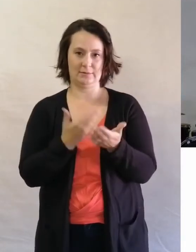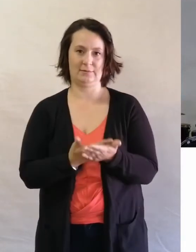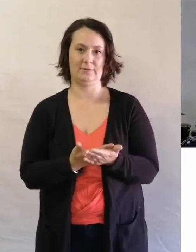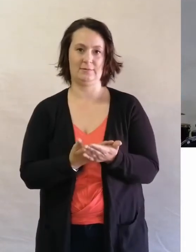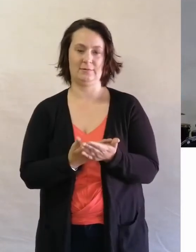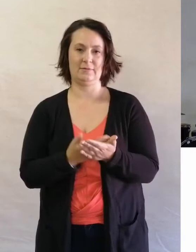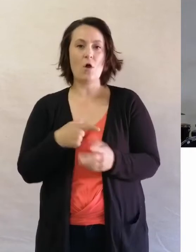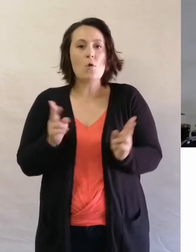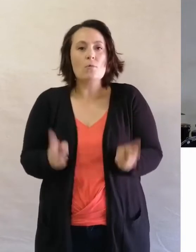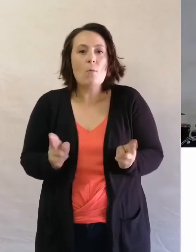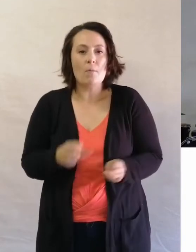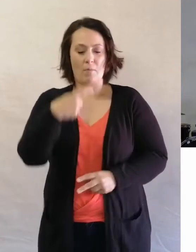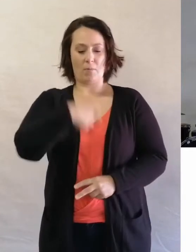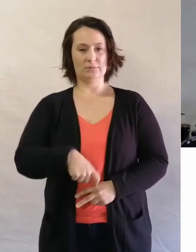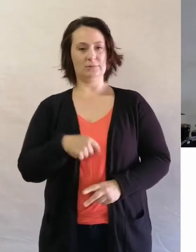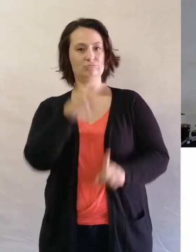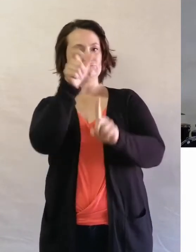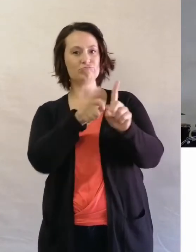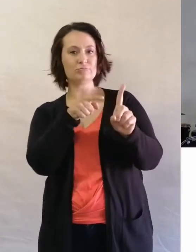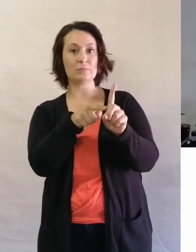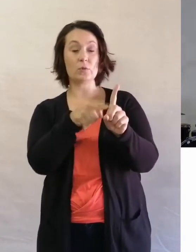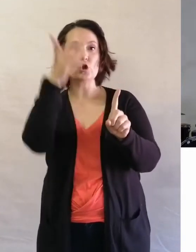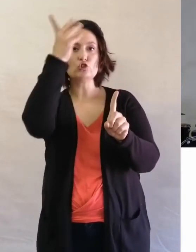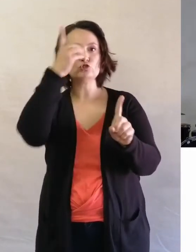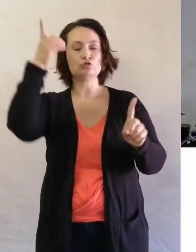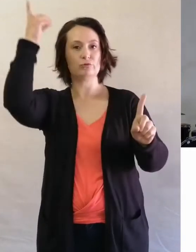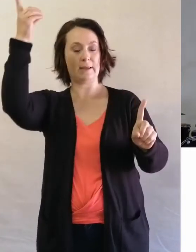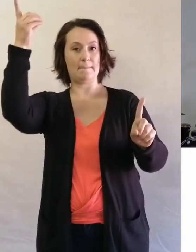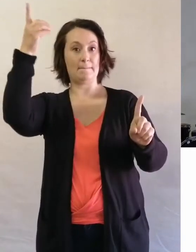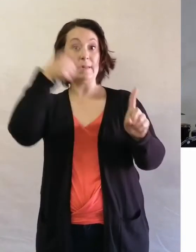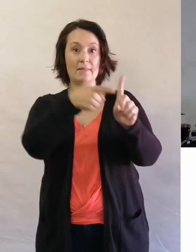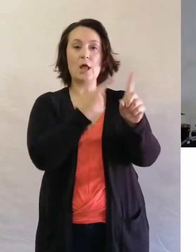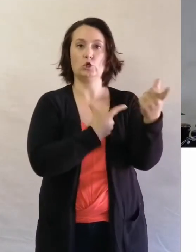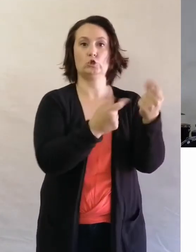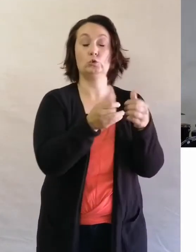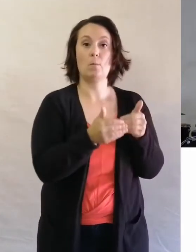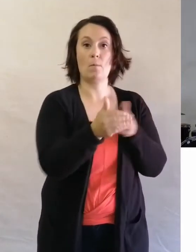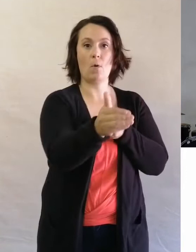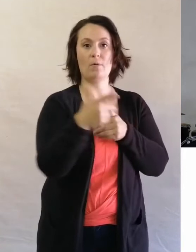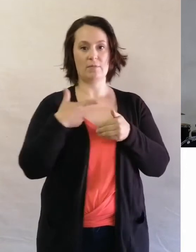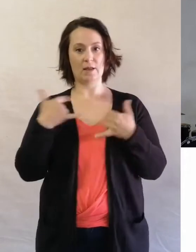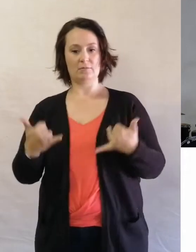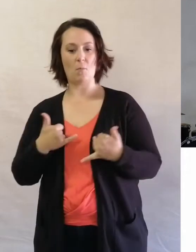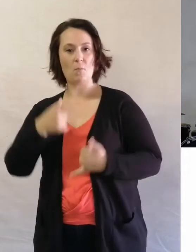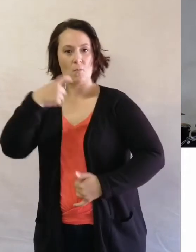person with a dream will do far more than a gifted person without one. And so you might be